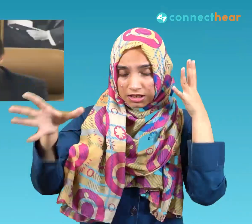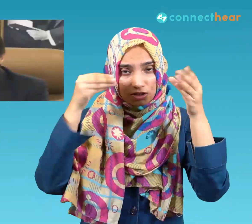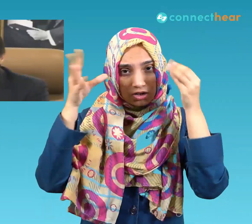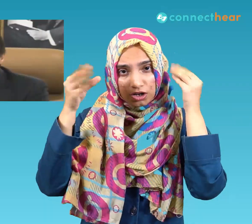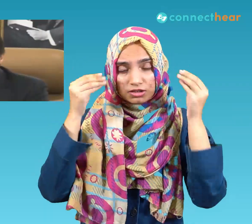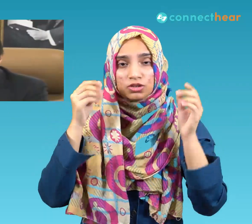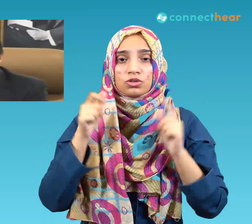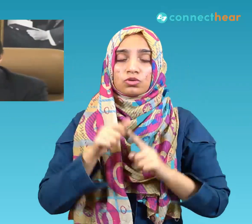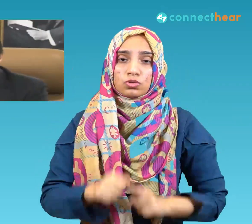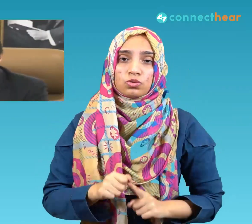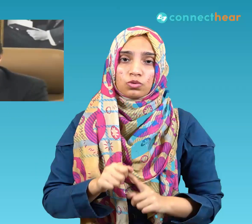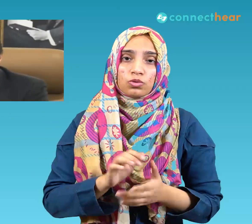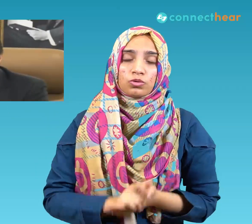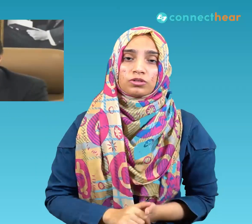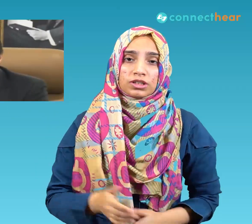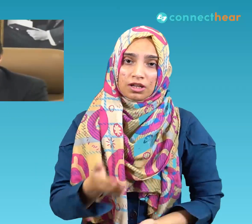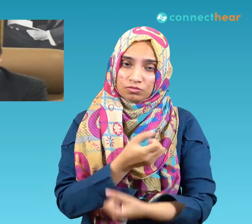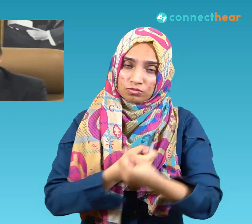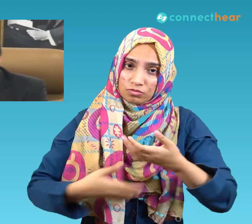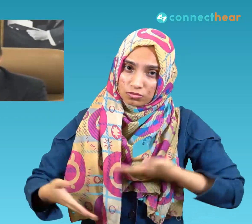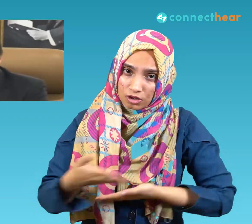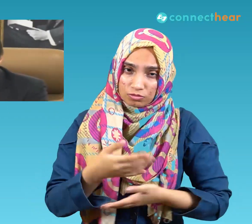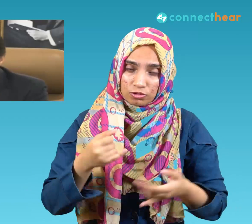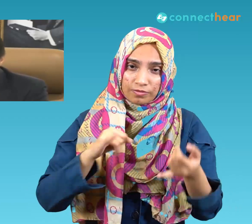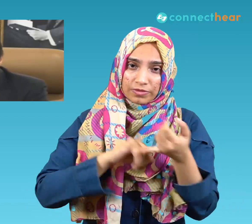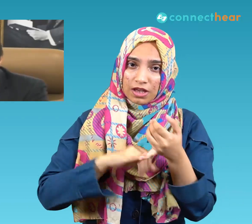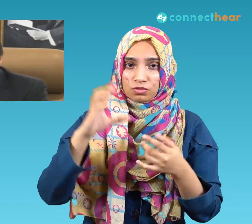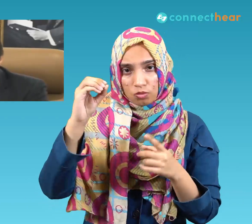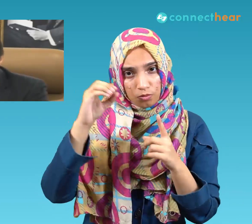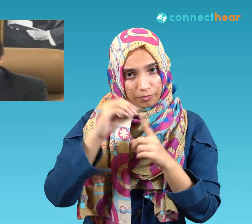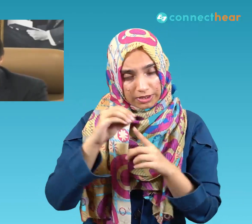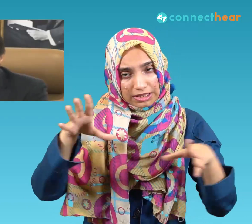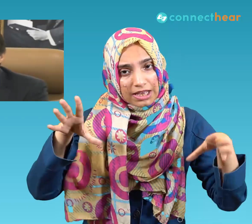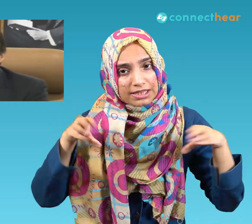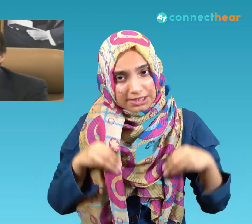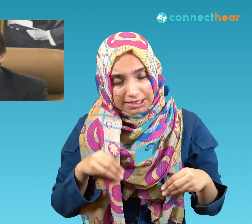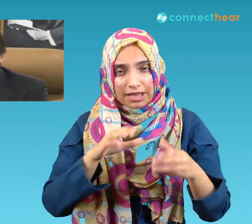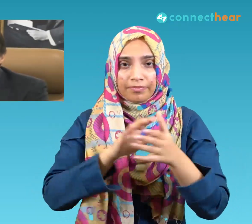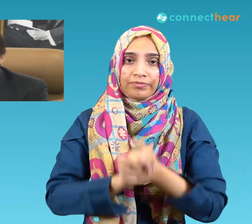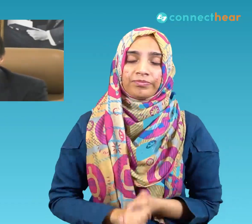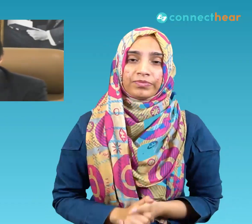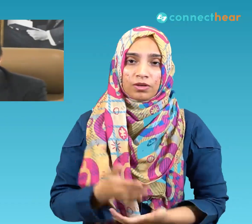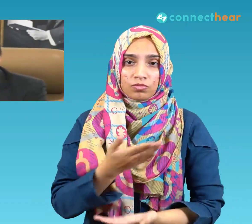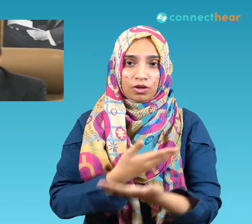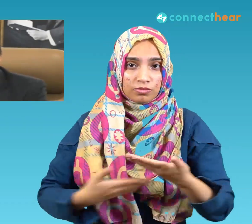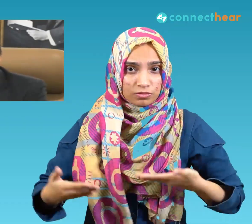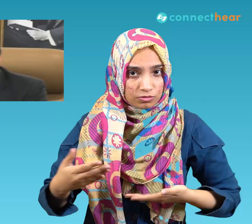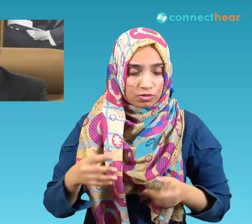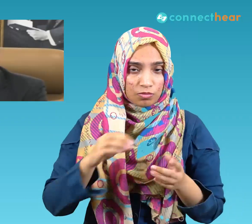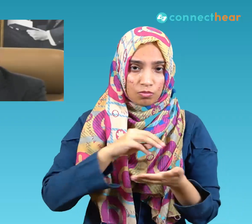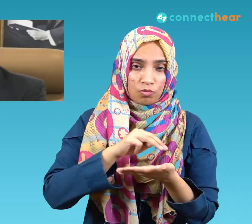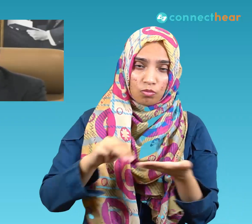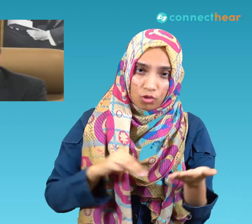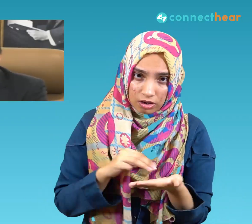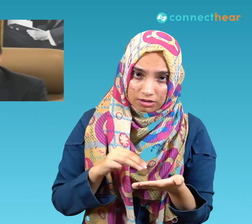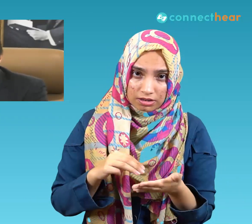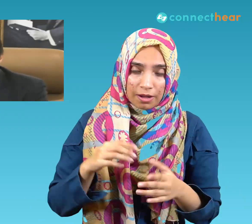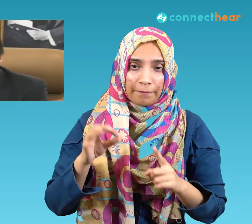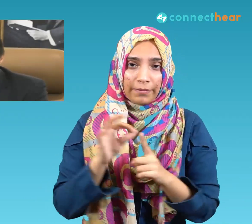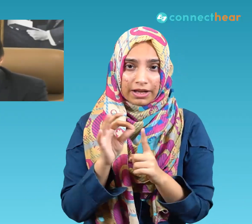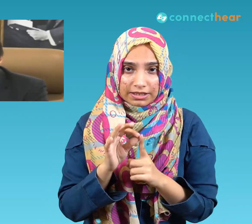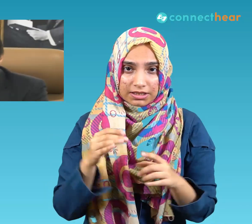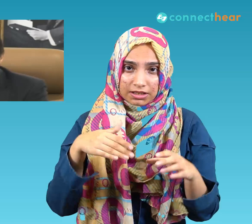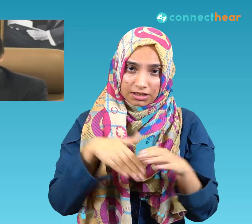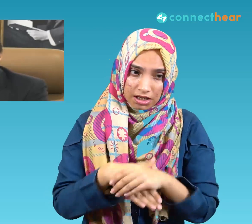of COVID was that we, in our country, with our high levels of poverty and with